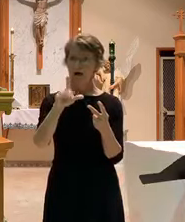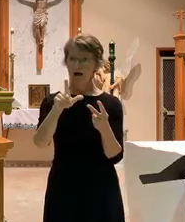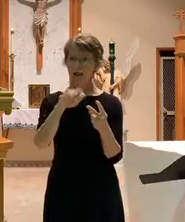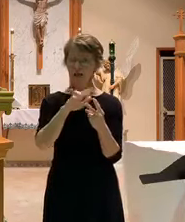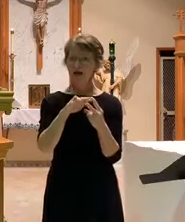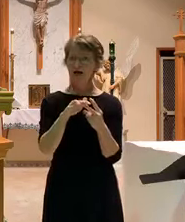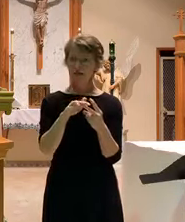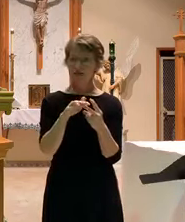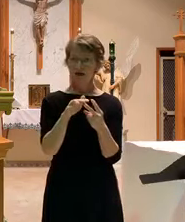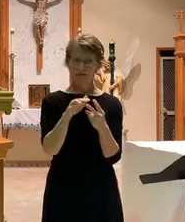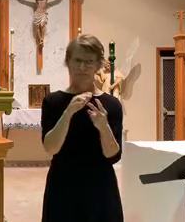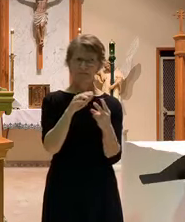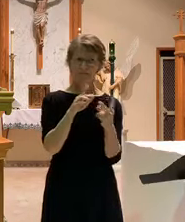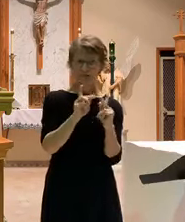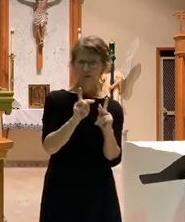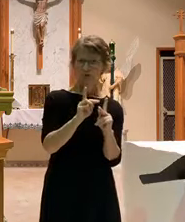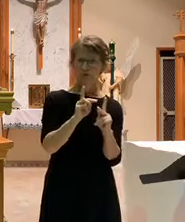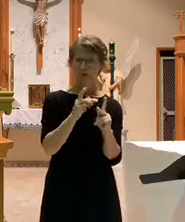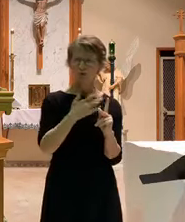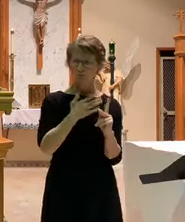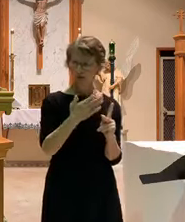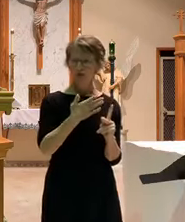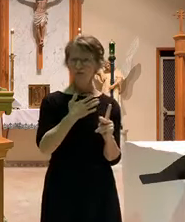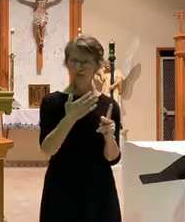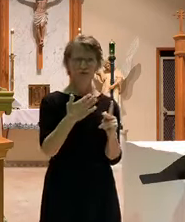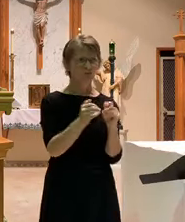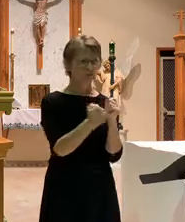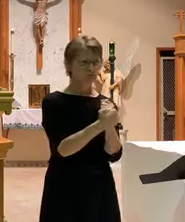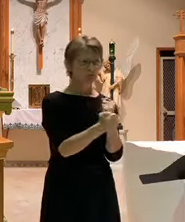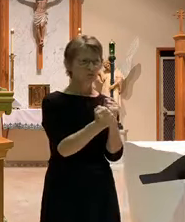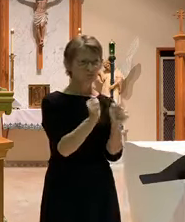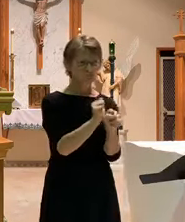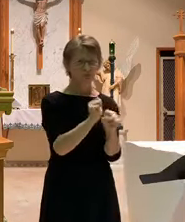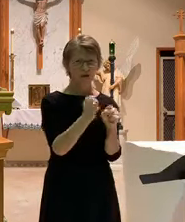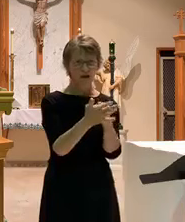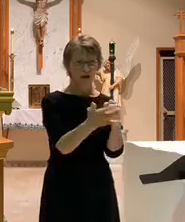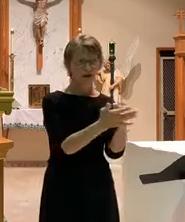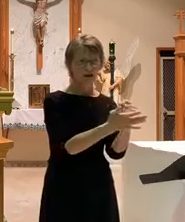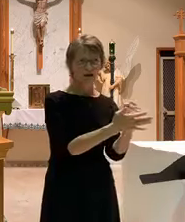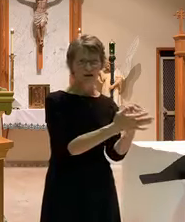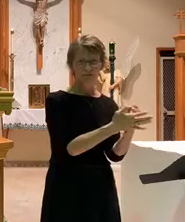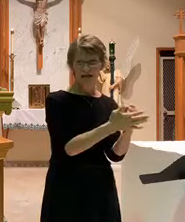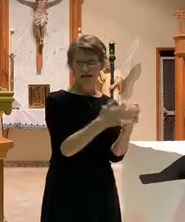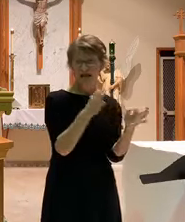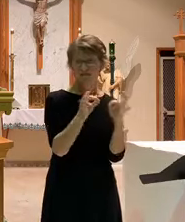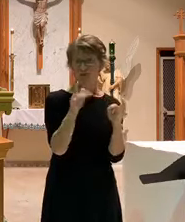you, trust in him and help in any way you feel called."